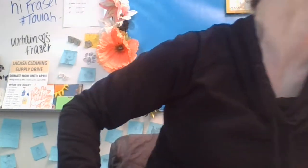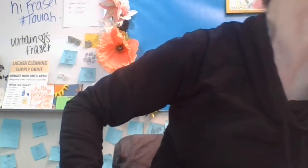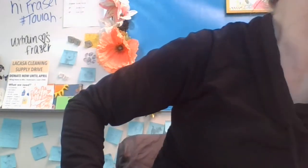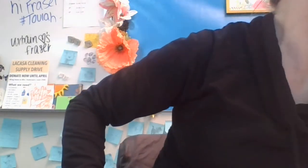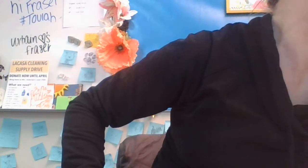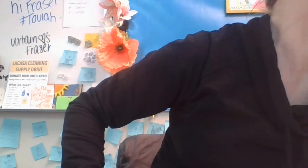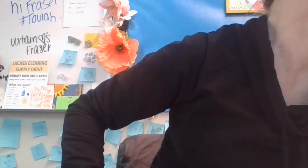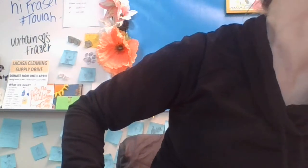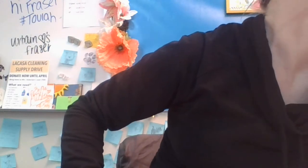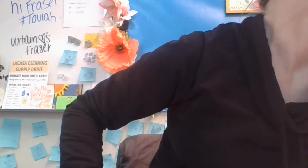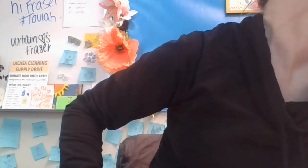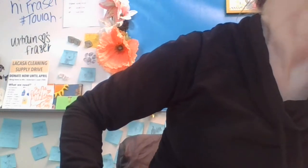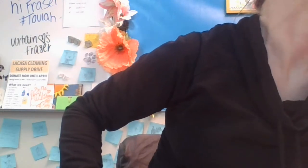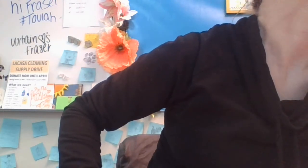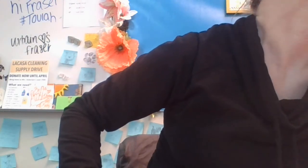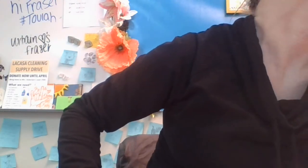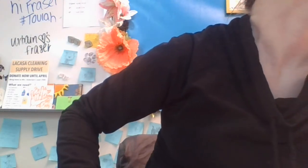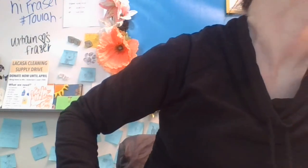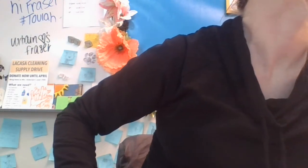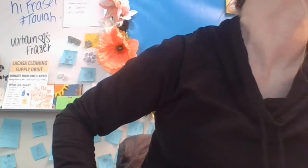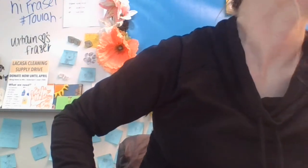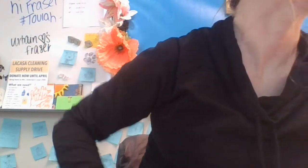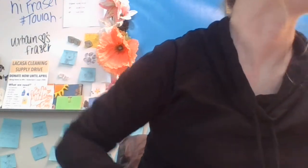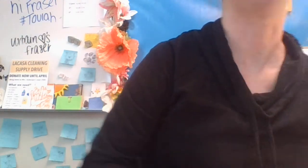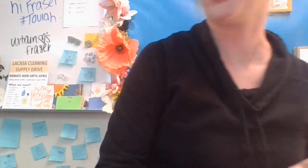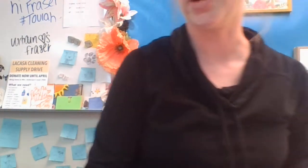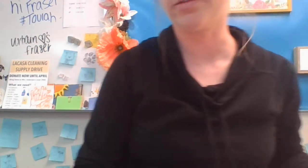Not basically, actually, that's what you're doing.